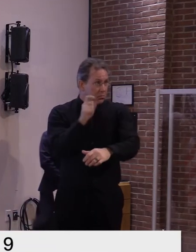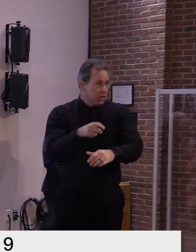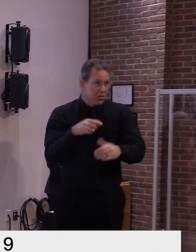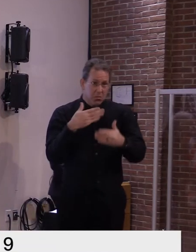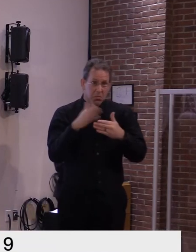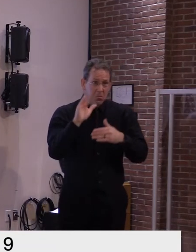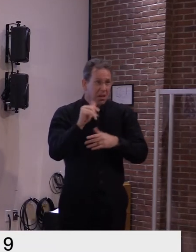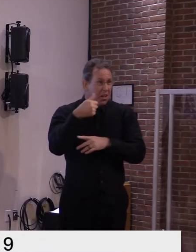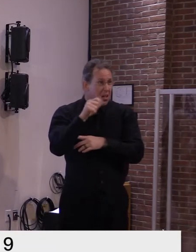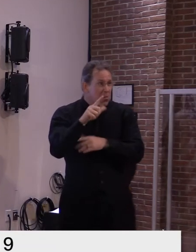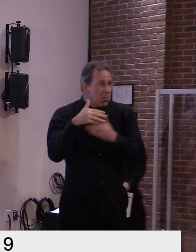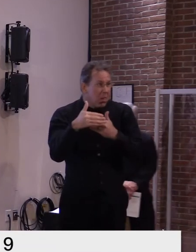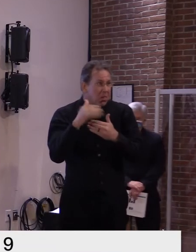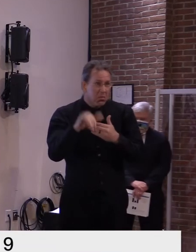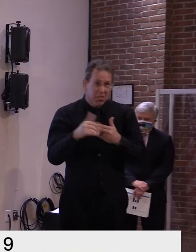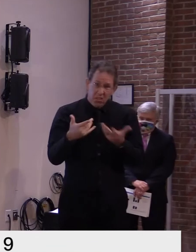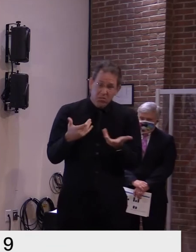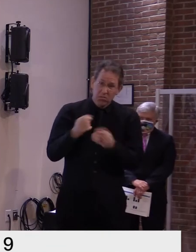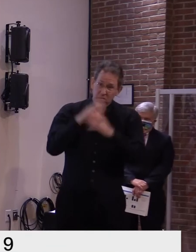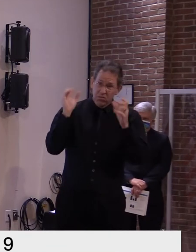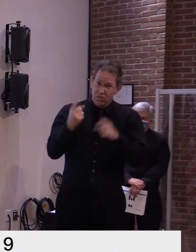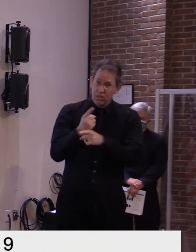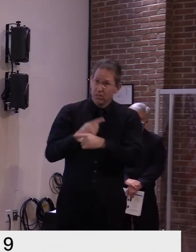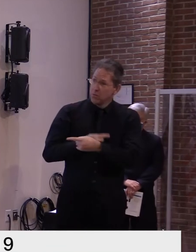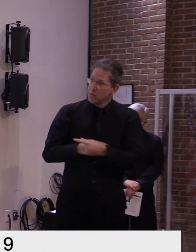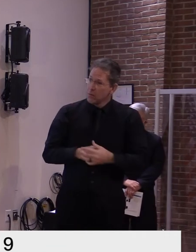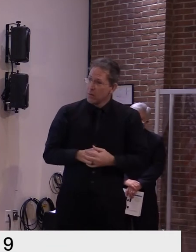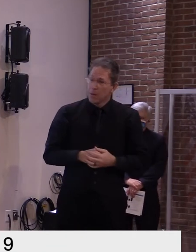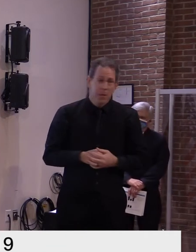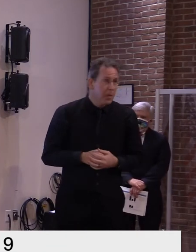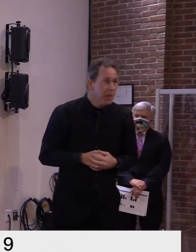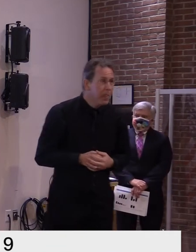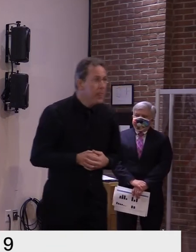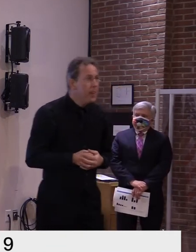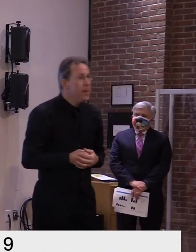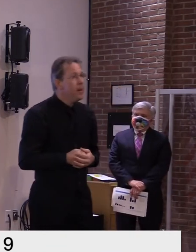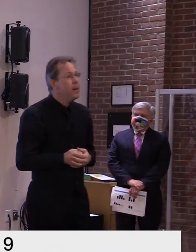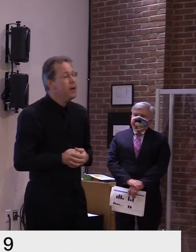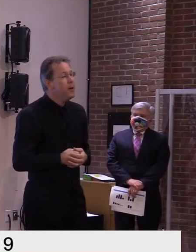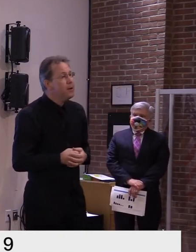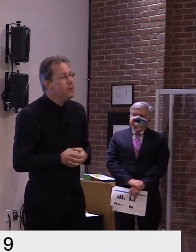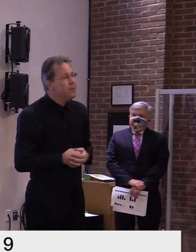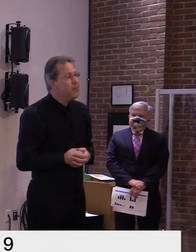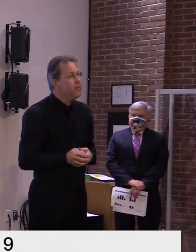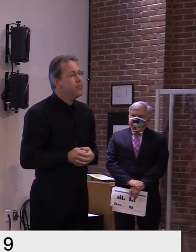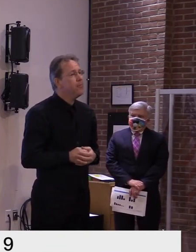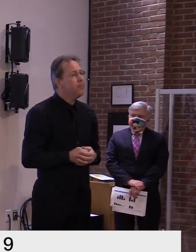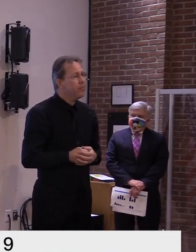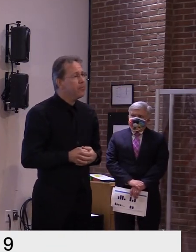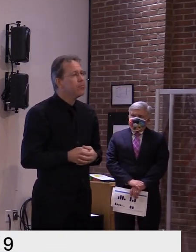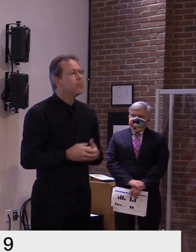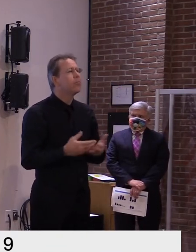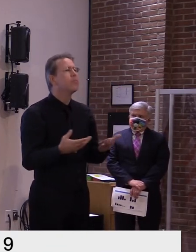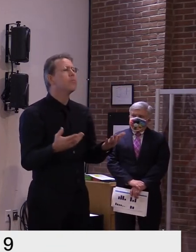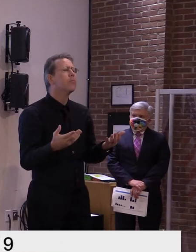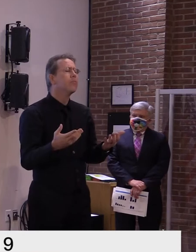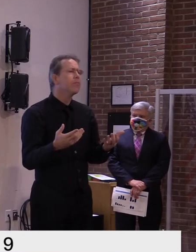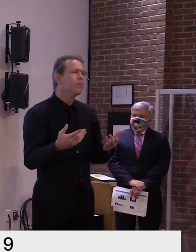goal? Hi, this is Secretary French. It's not directly tied at the